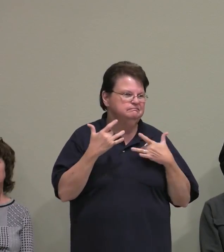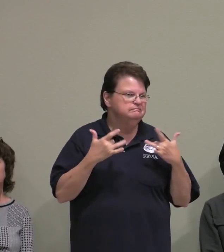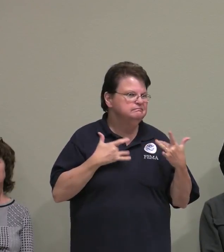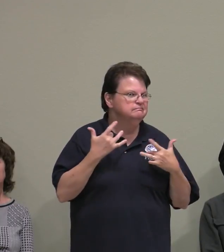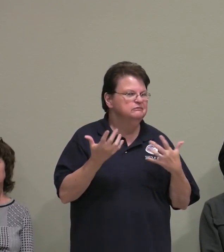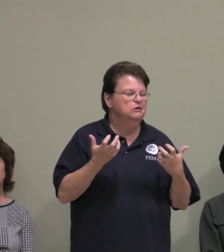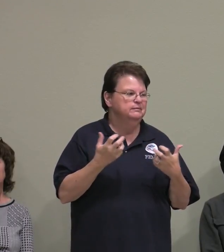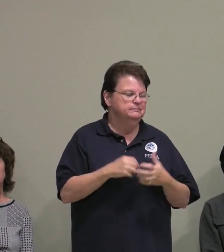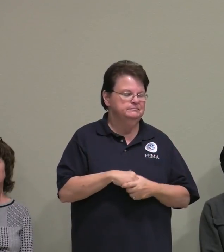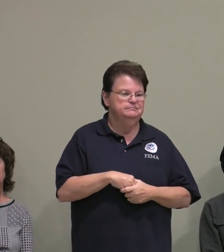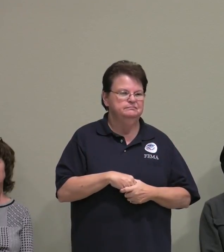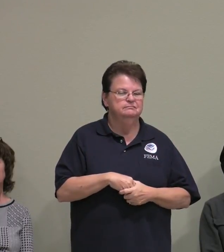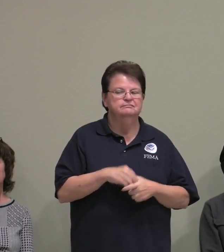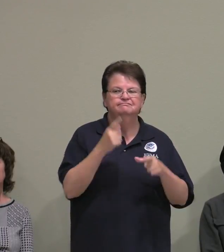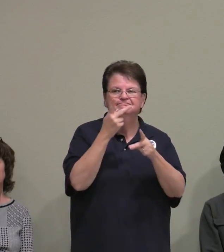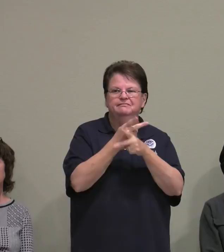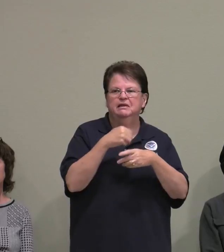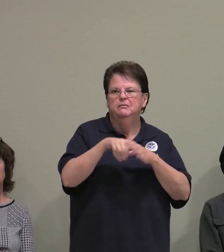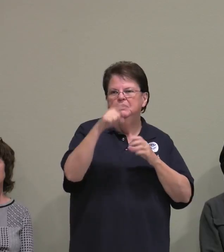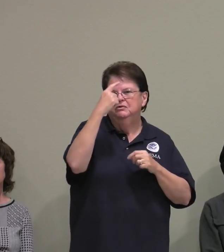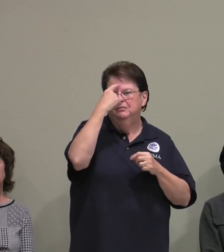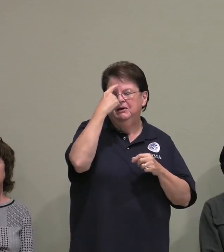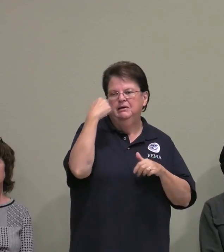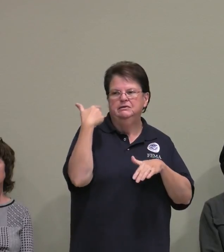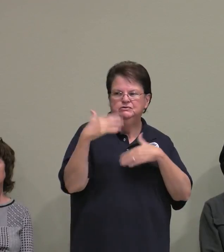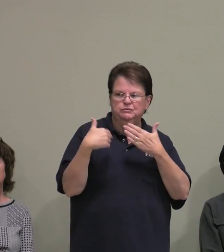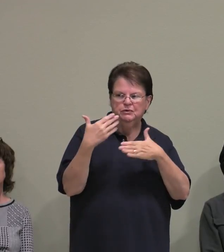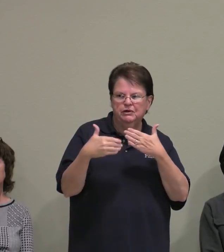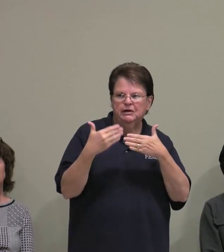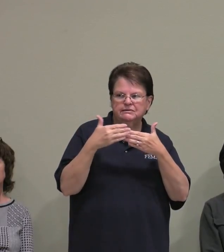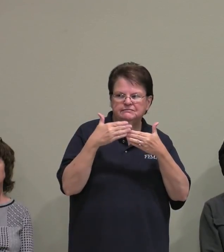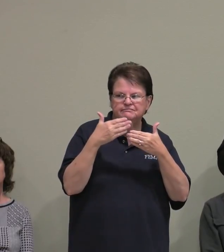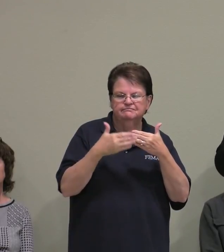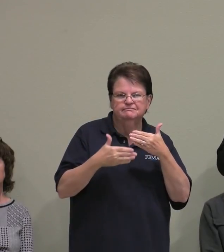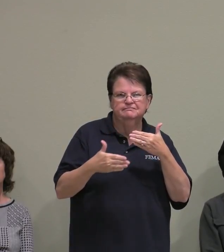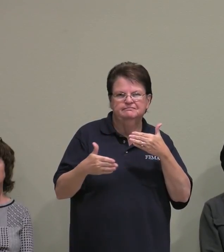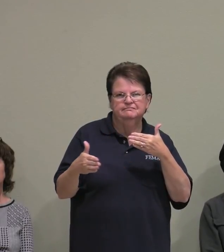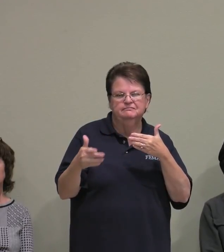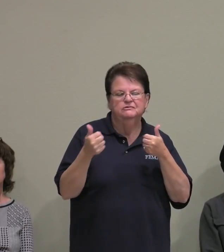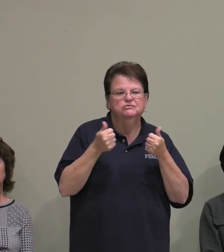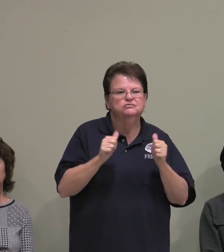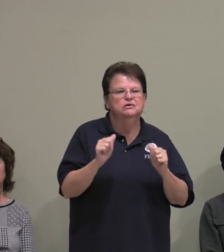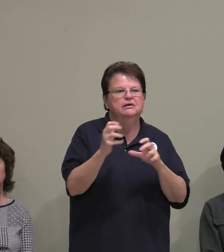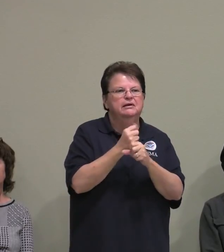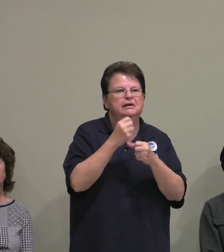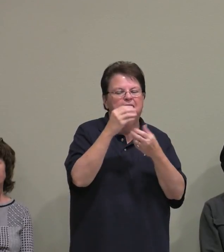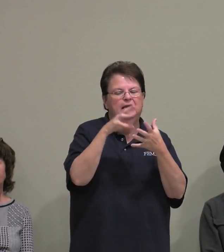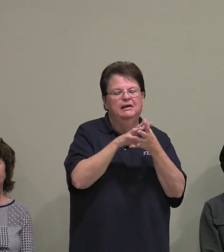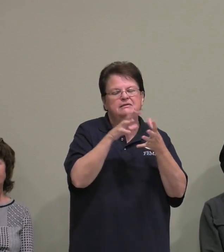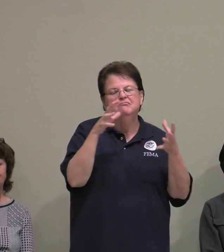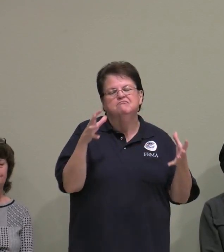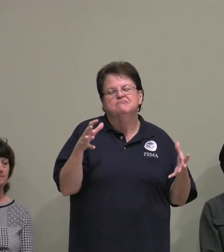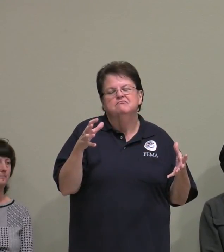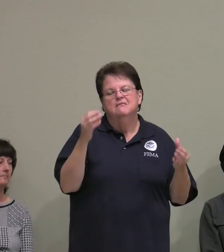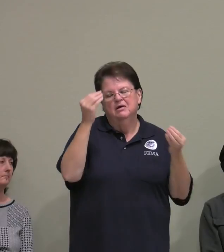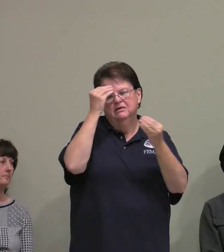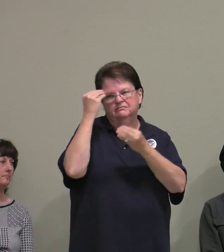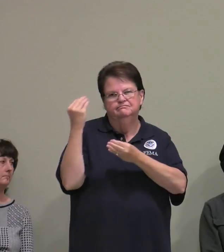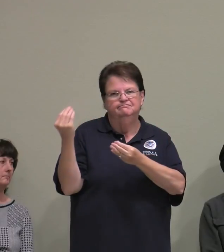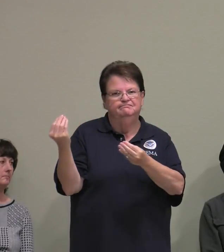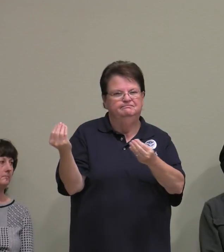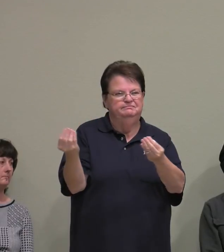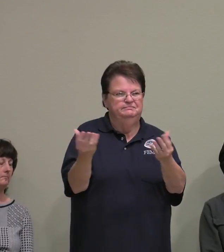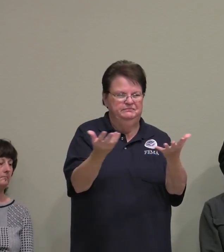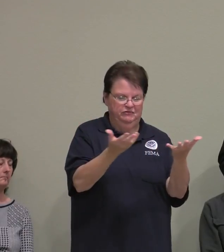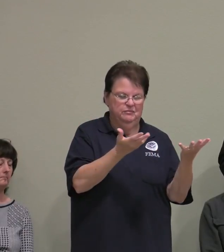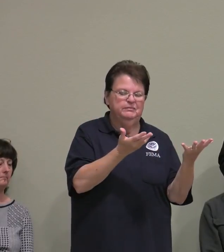you know, keep that in mind as you're moving forward and making decisions. We're going to continue to try and get out as much up-to